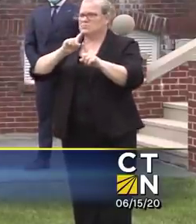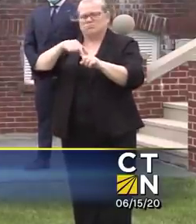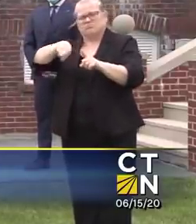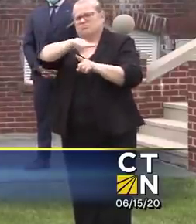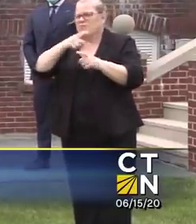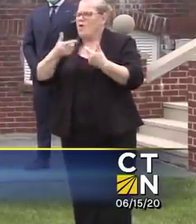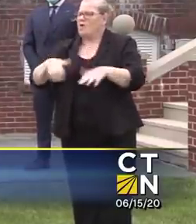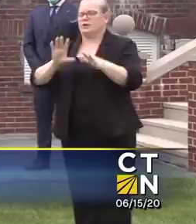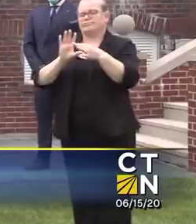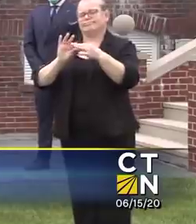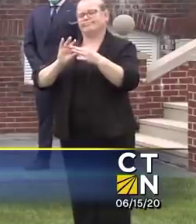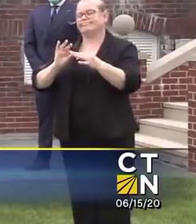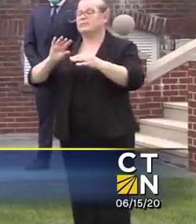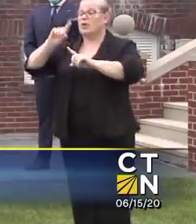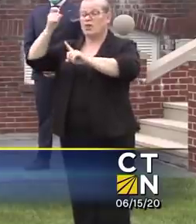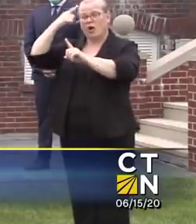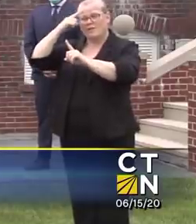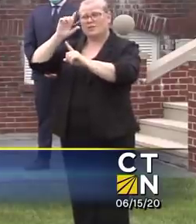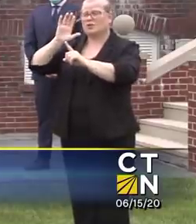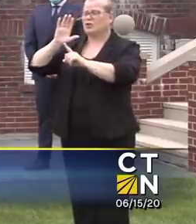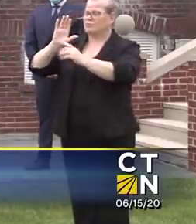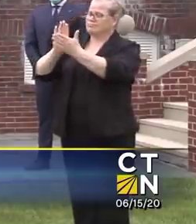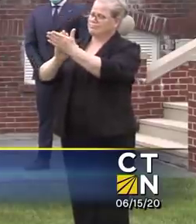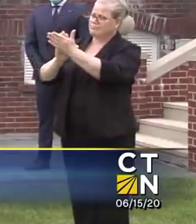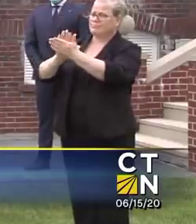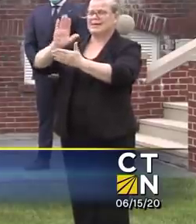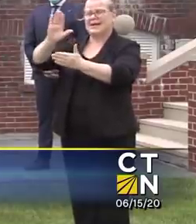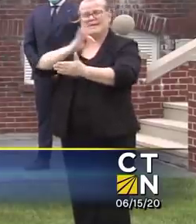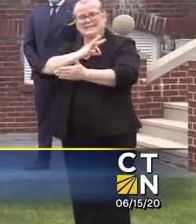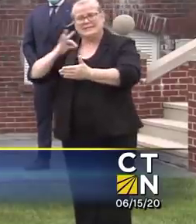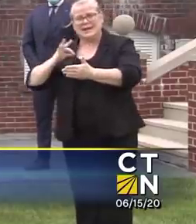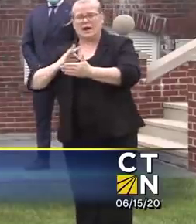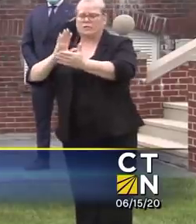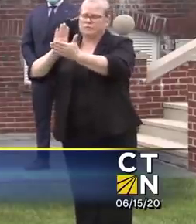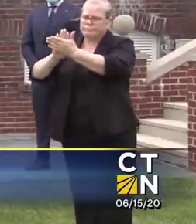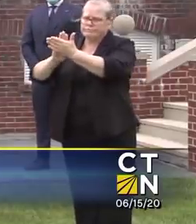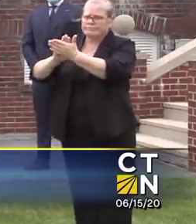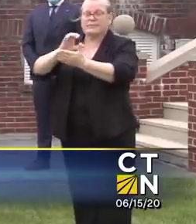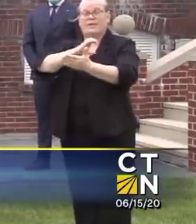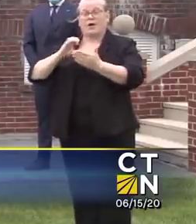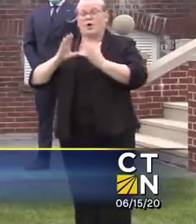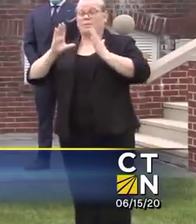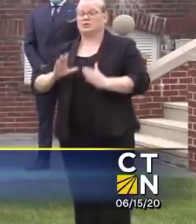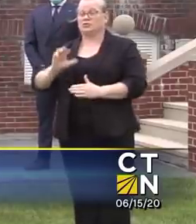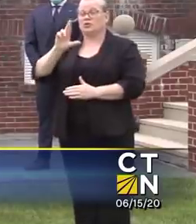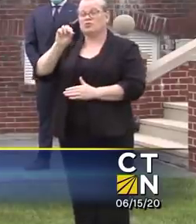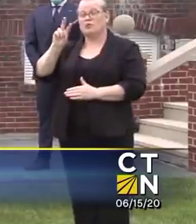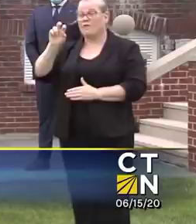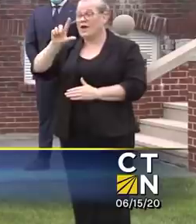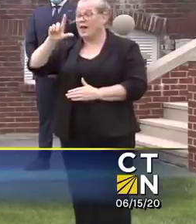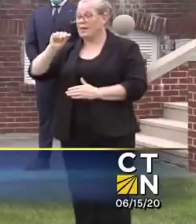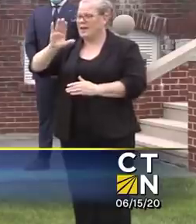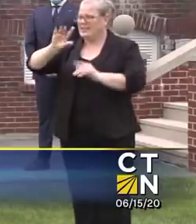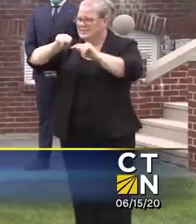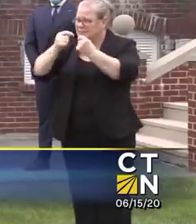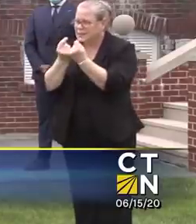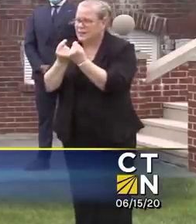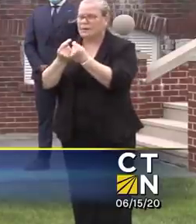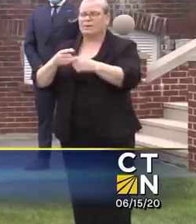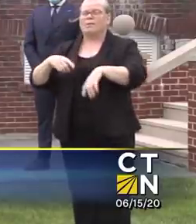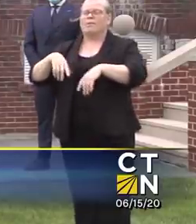staff, along with Commissioner Ravella and his team, as well as our co-chairs of public safety, on